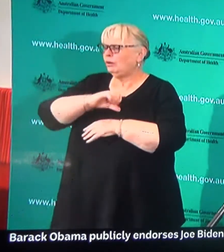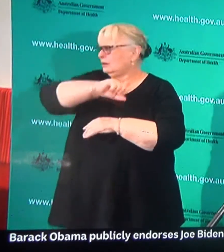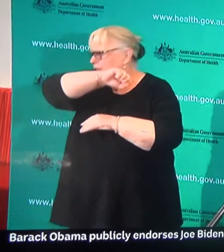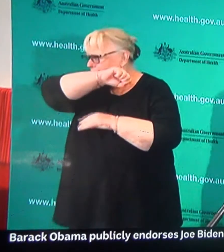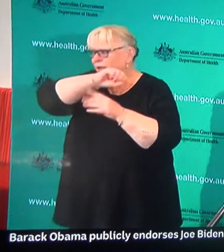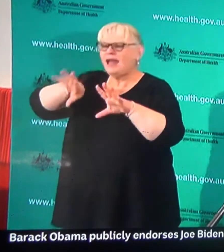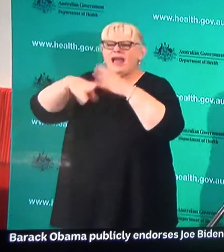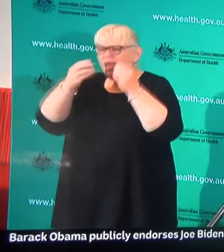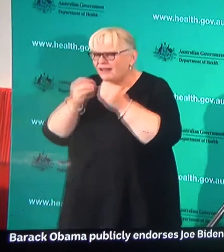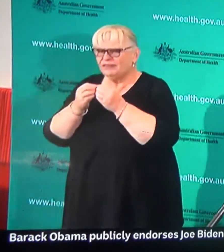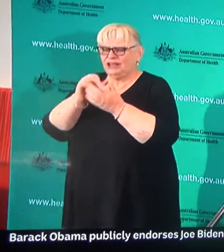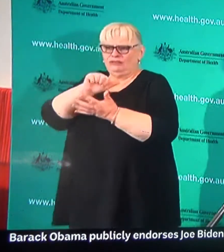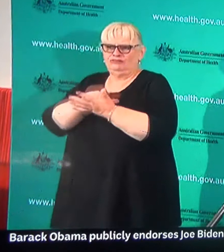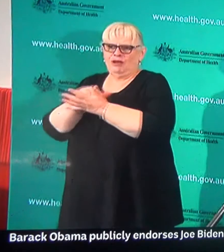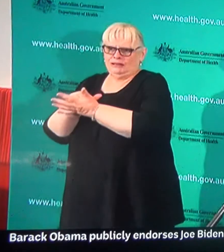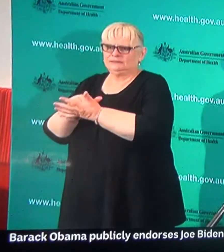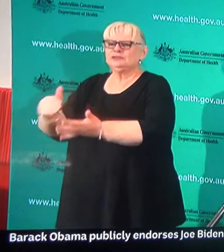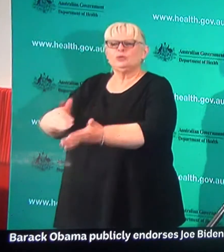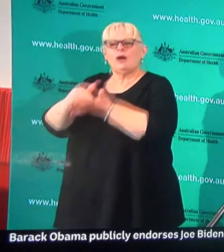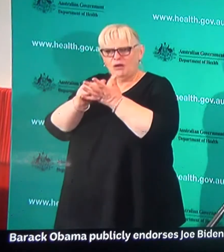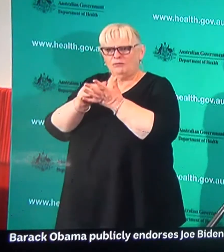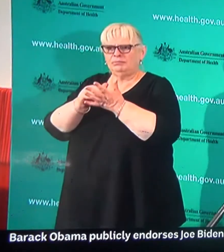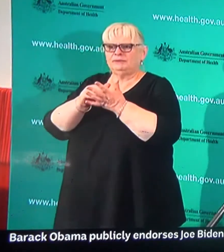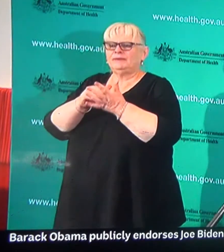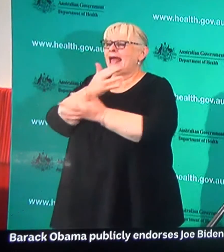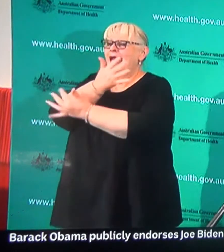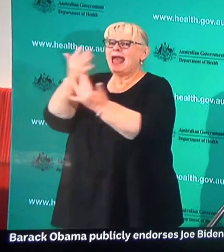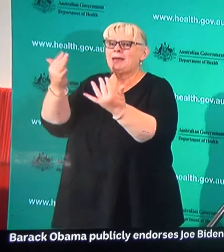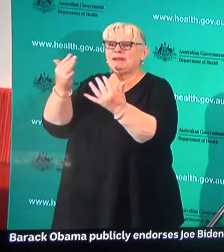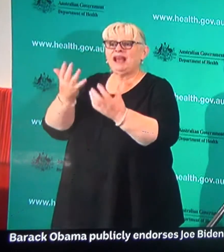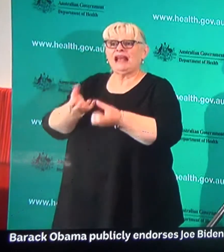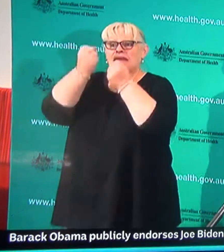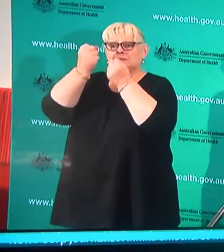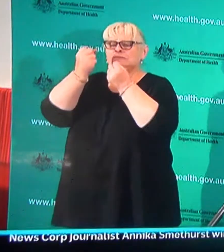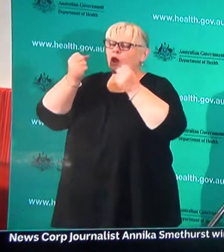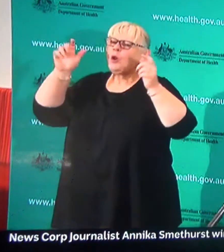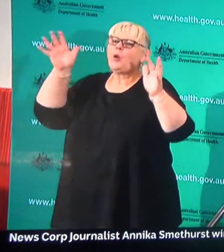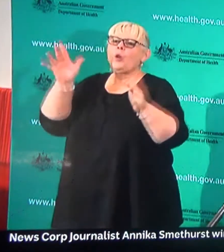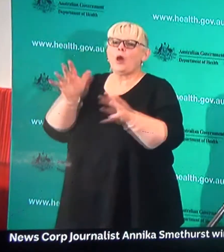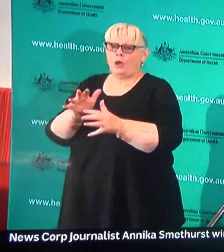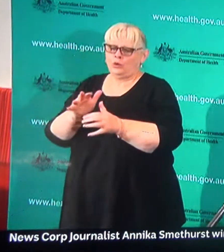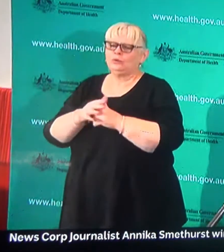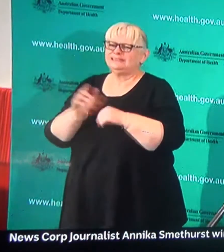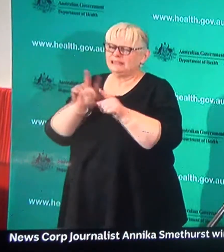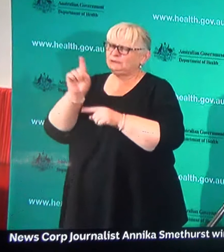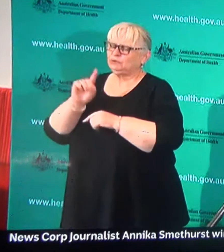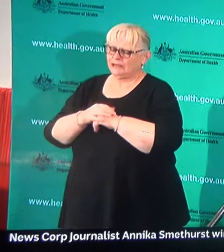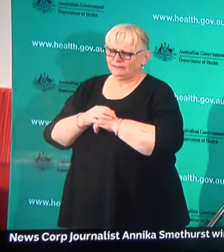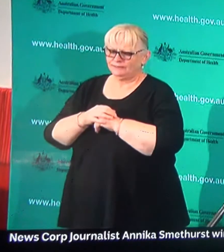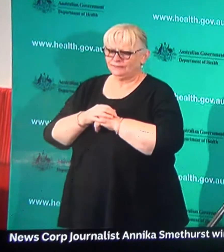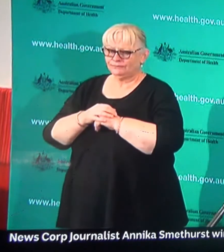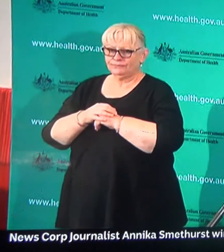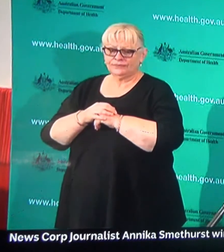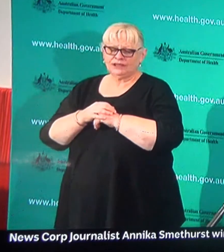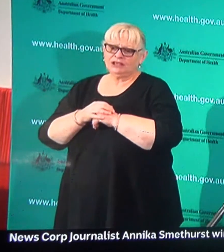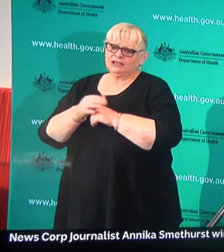that Australians have been doing to help lower those case numbers, and they remain low today. And as